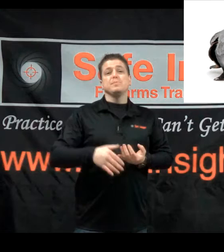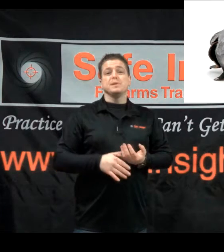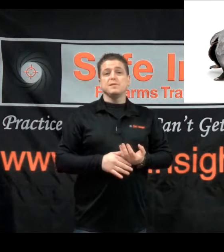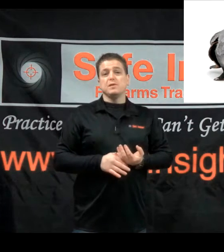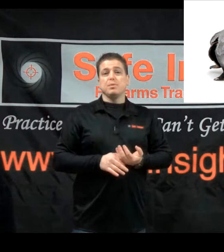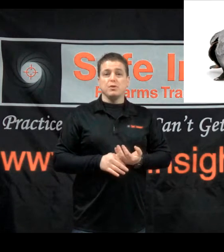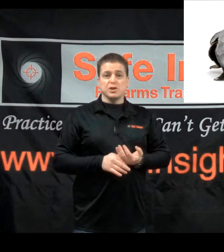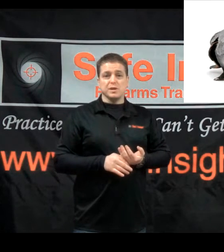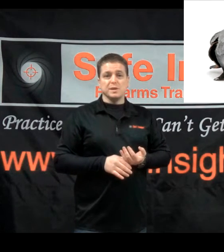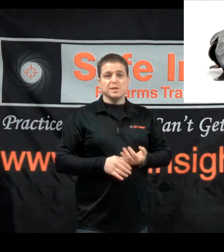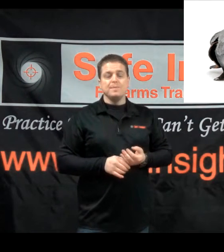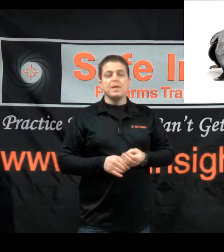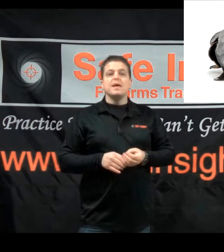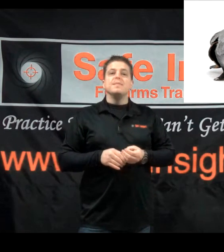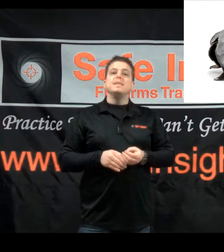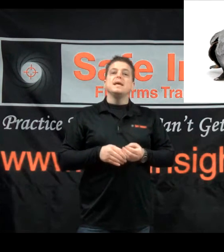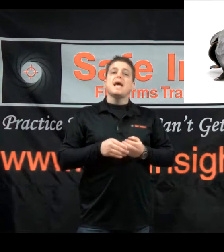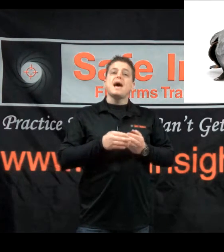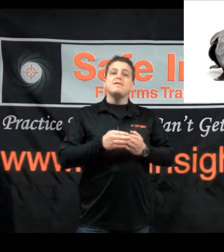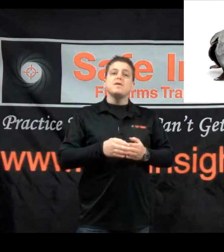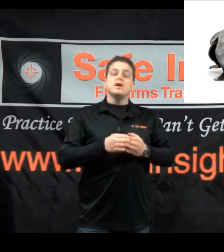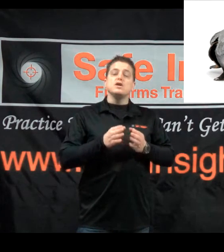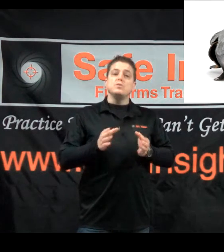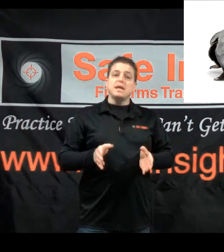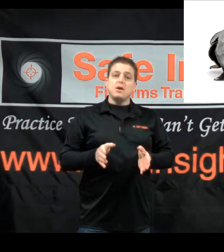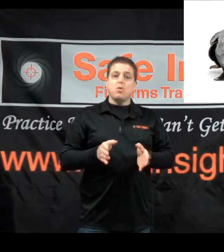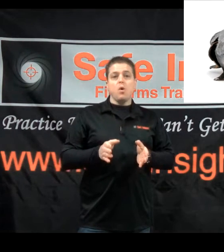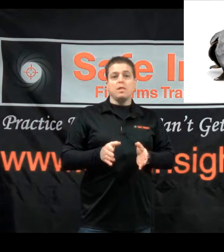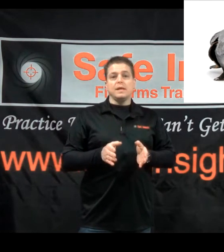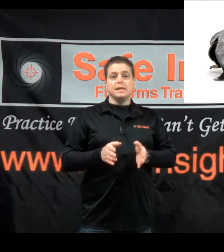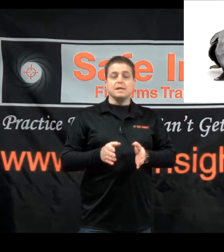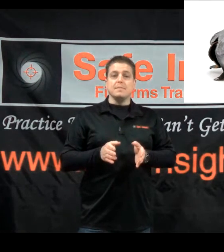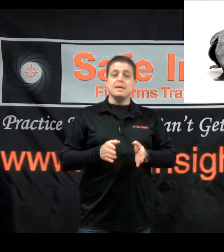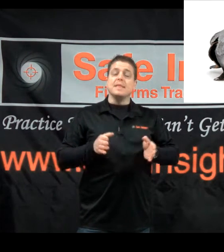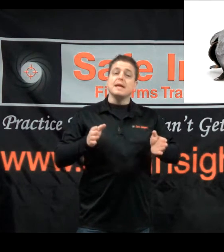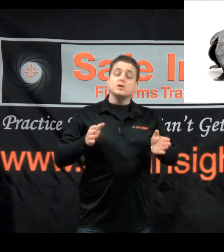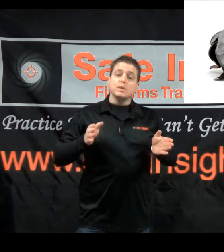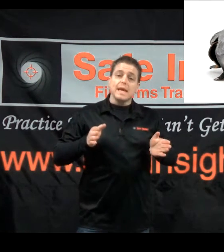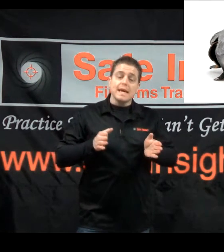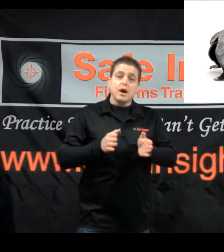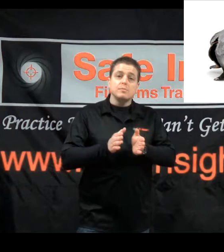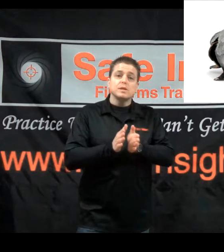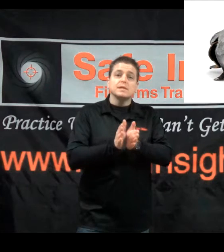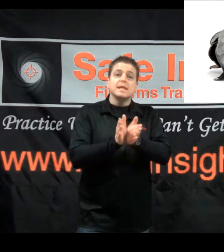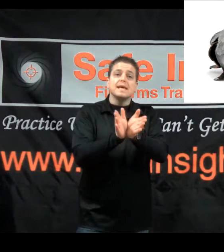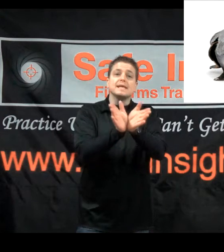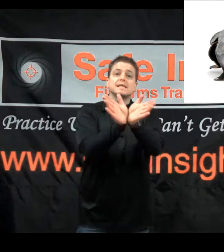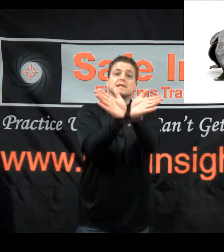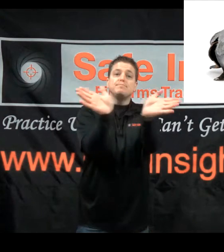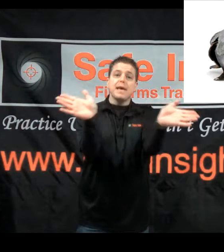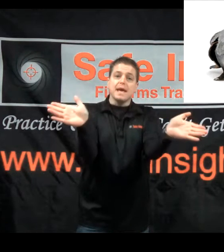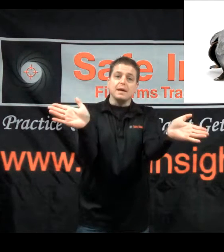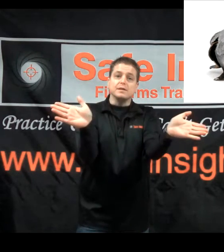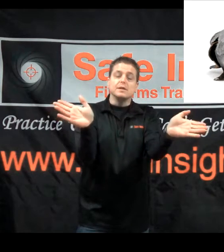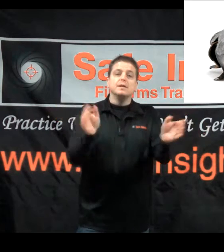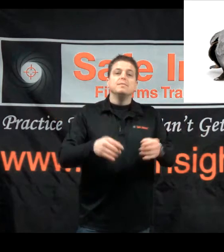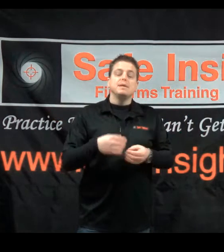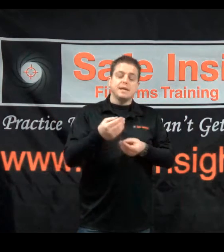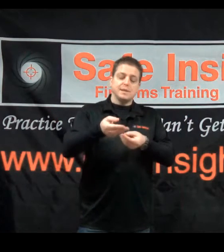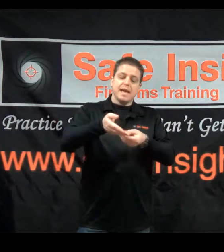expensive to purchase, they have a unique quality to them, and that is when they hit objects, they expand. Because they have